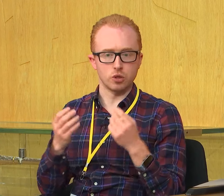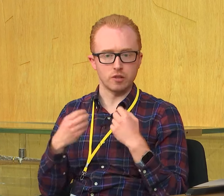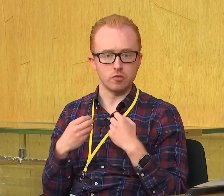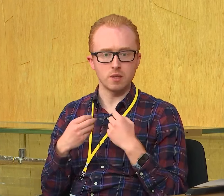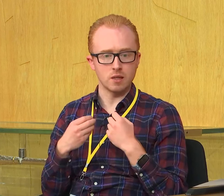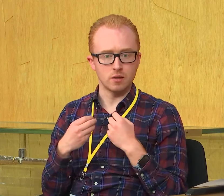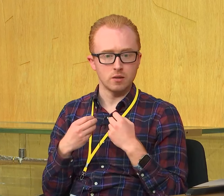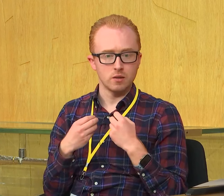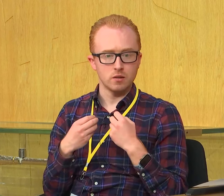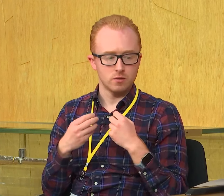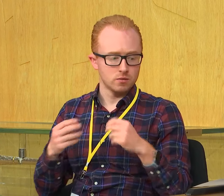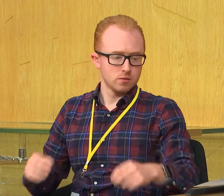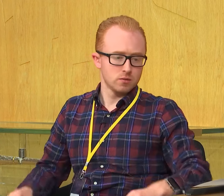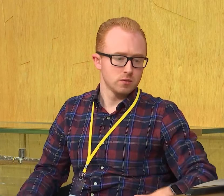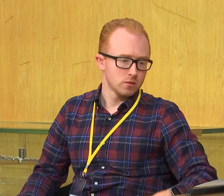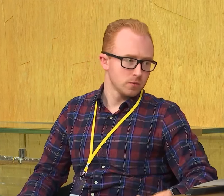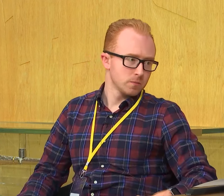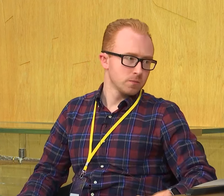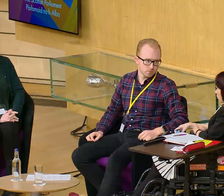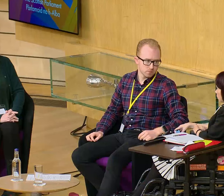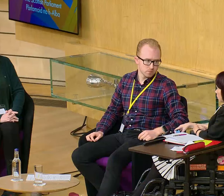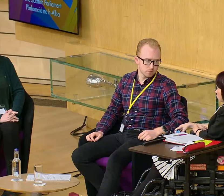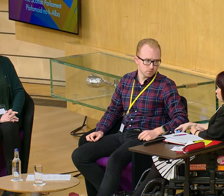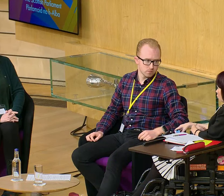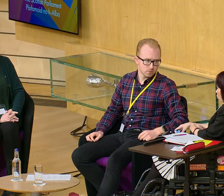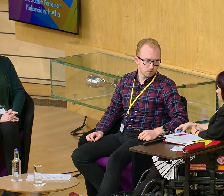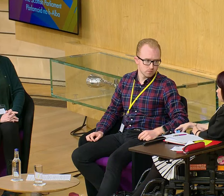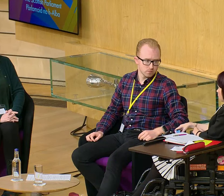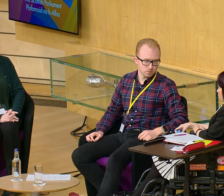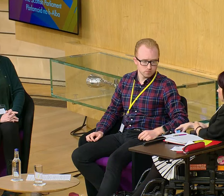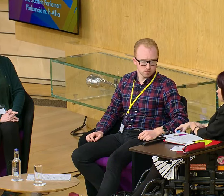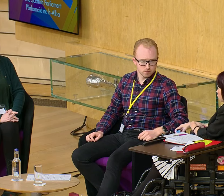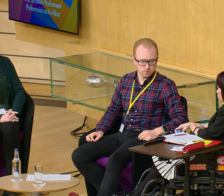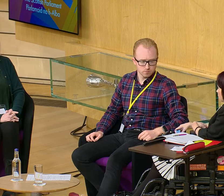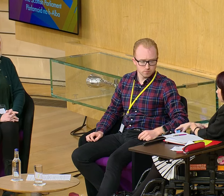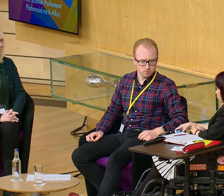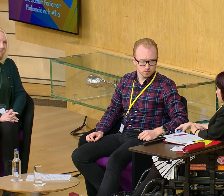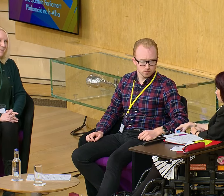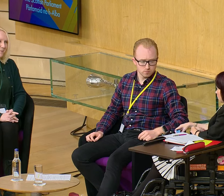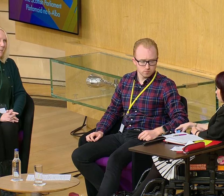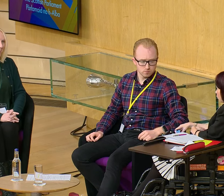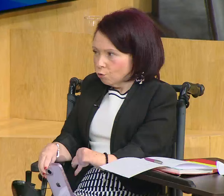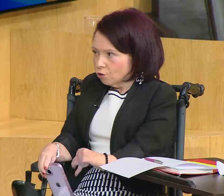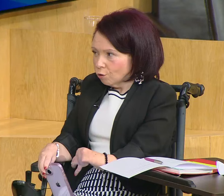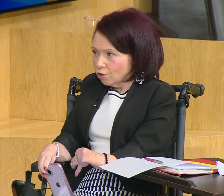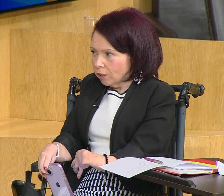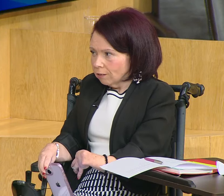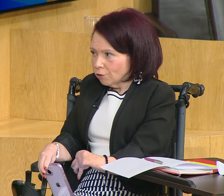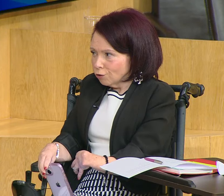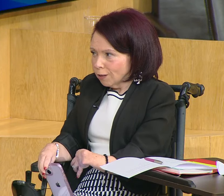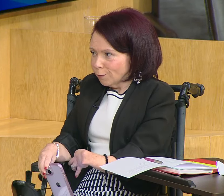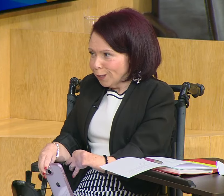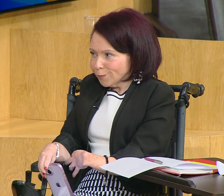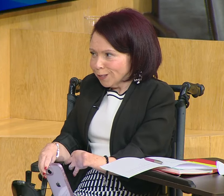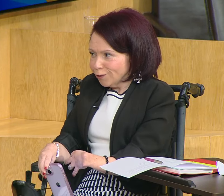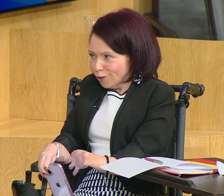transitional journey for me. And I think in what you've highlighted there is that it's not always just about the additional support disabled people need. You've also just got the general issues